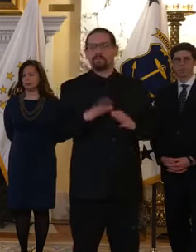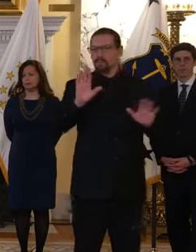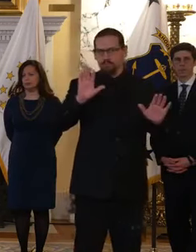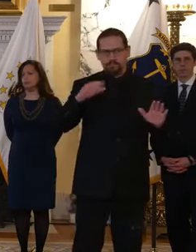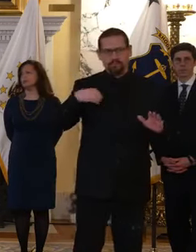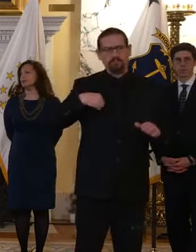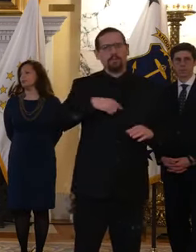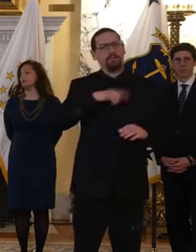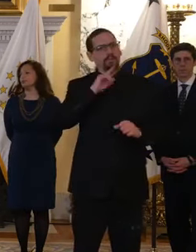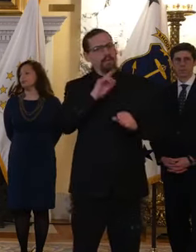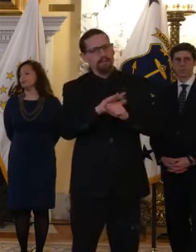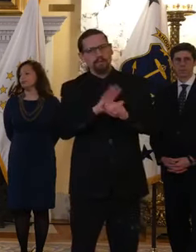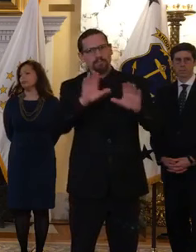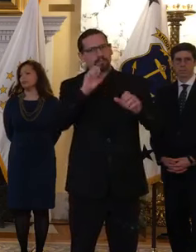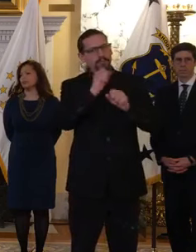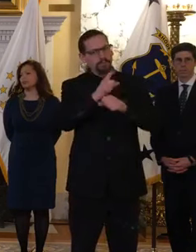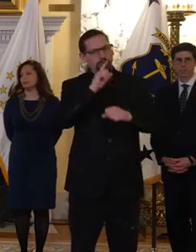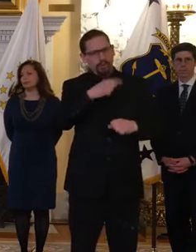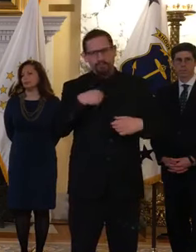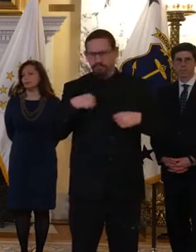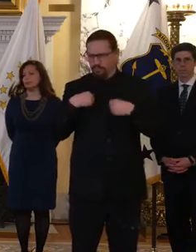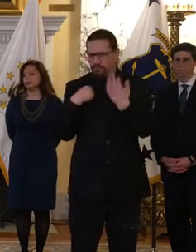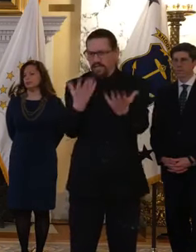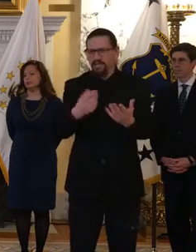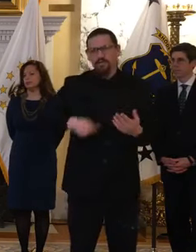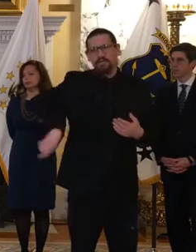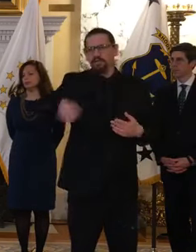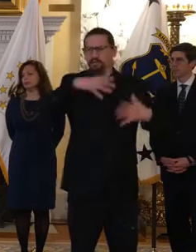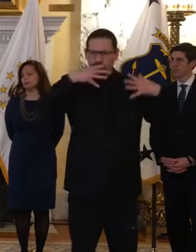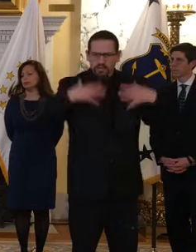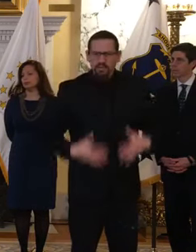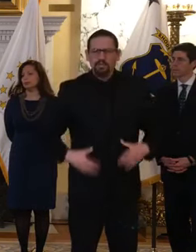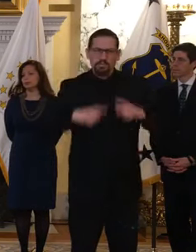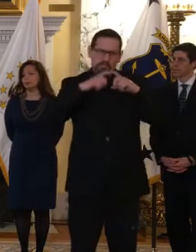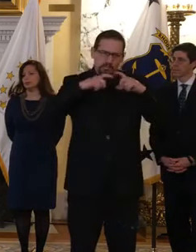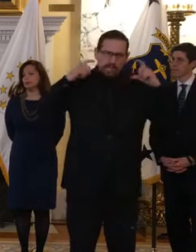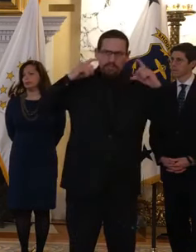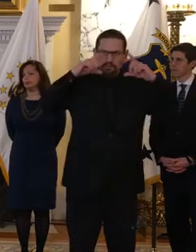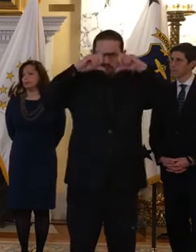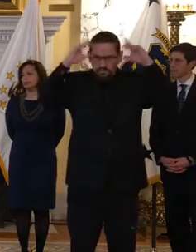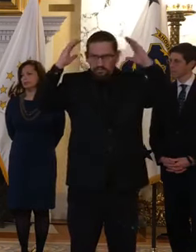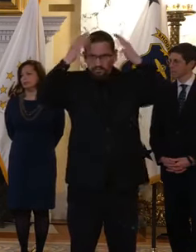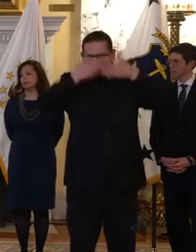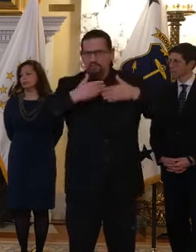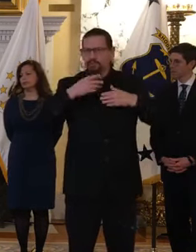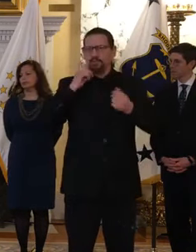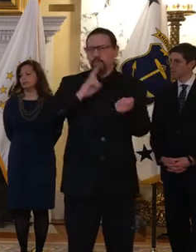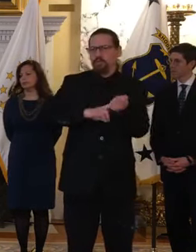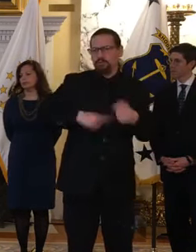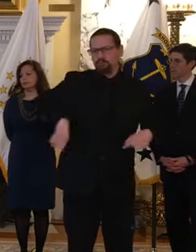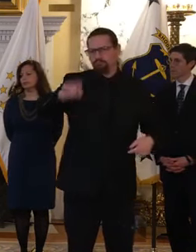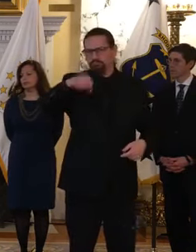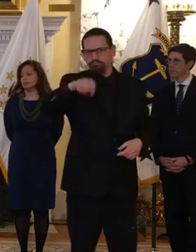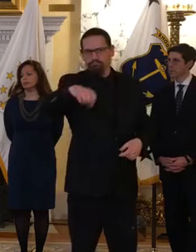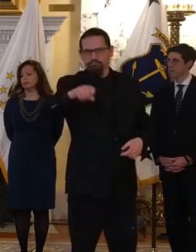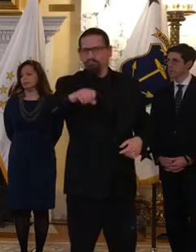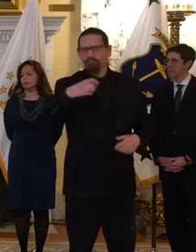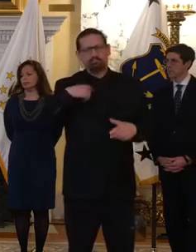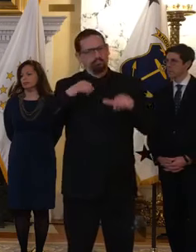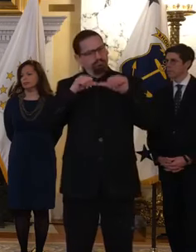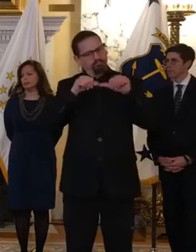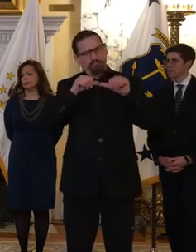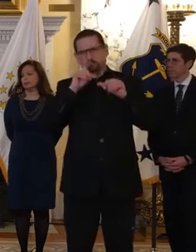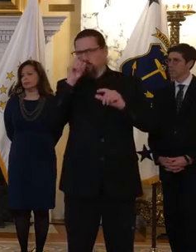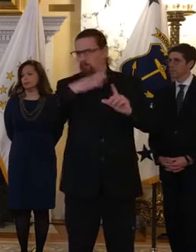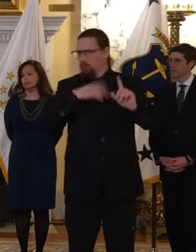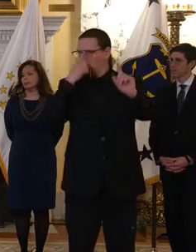environments. That's our priority right now. The governor has mentioned again and again that